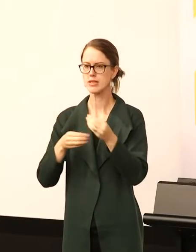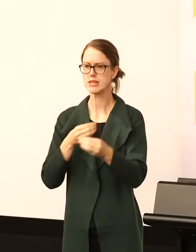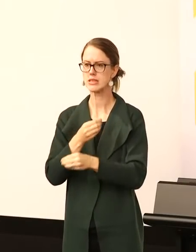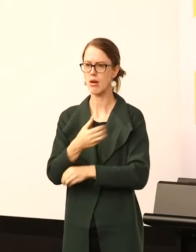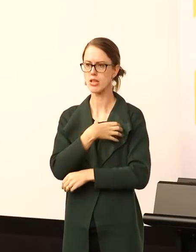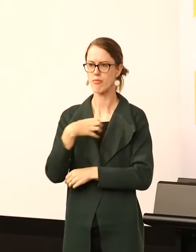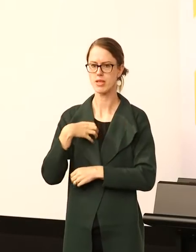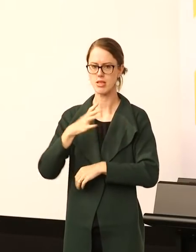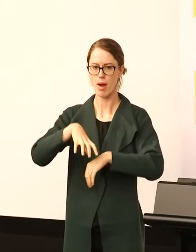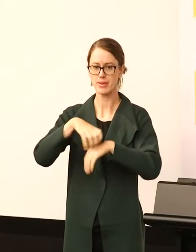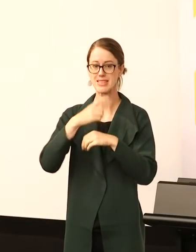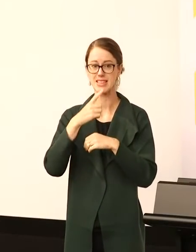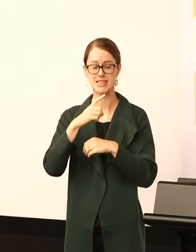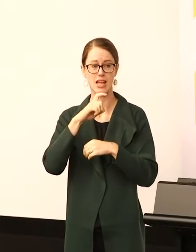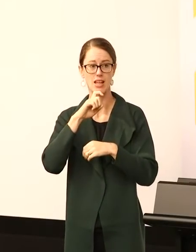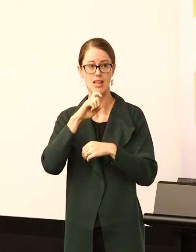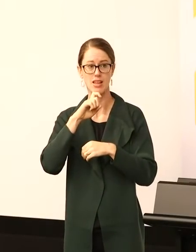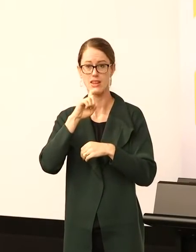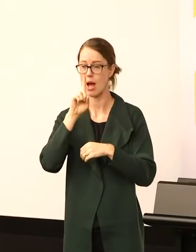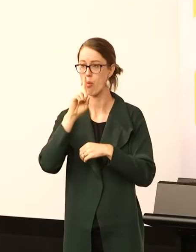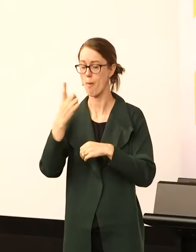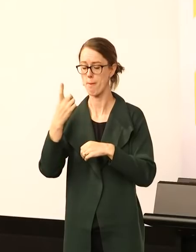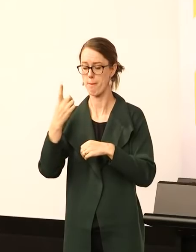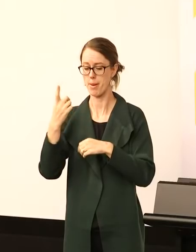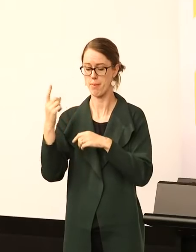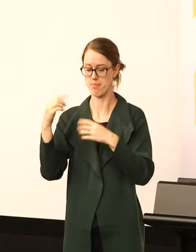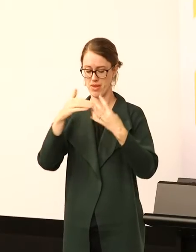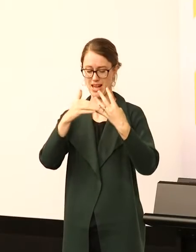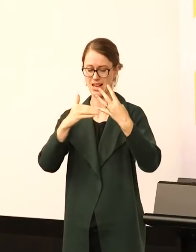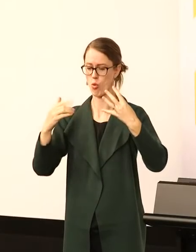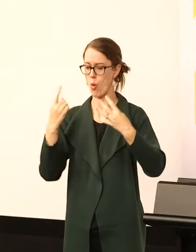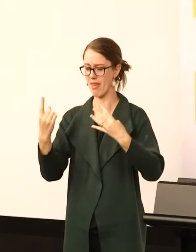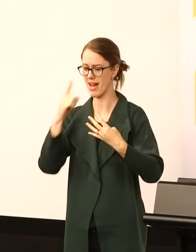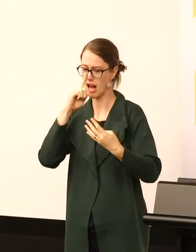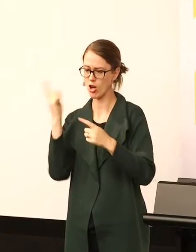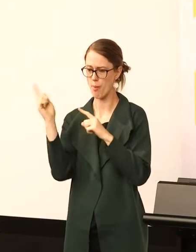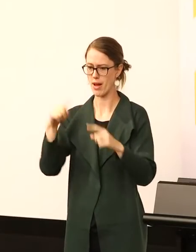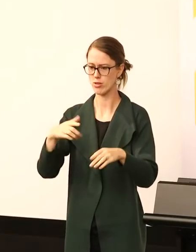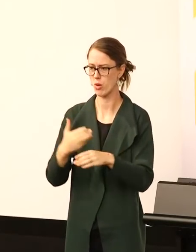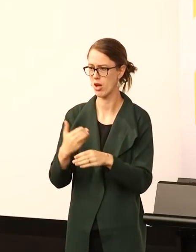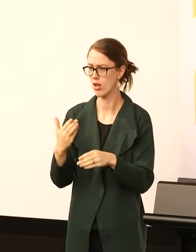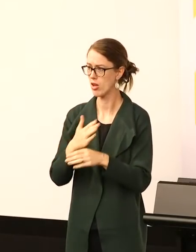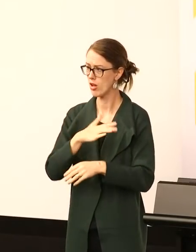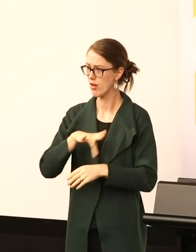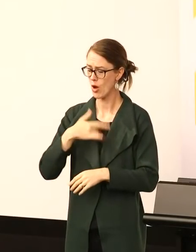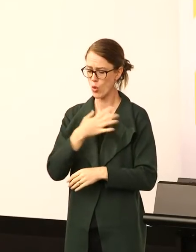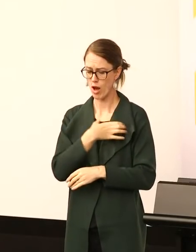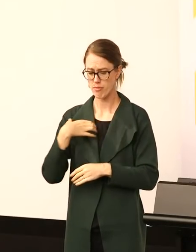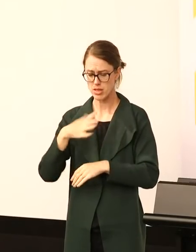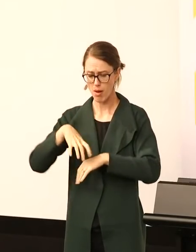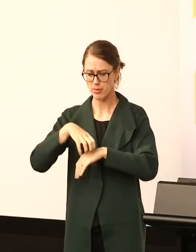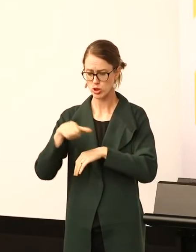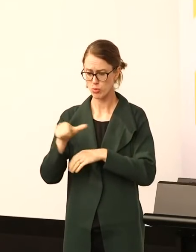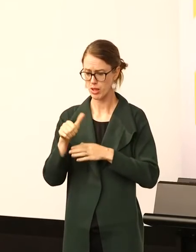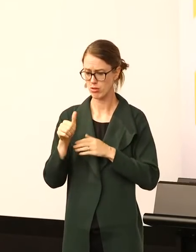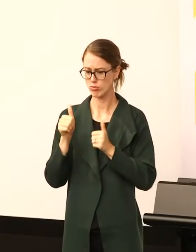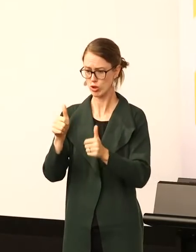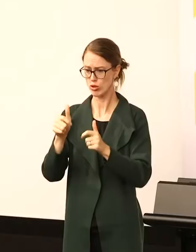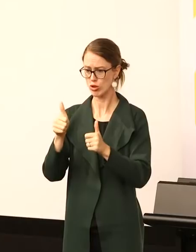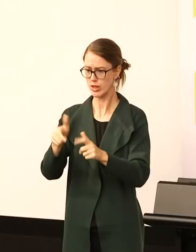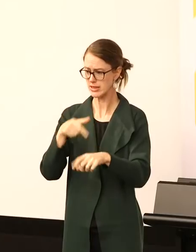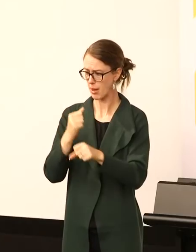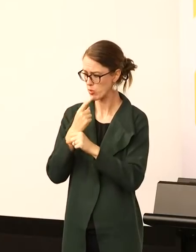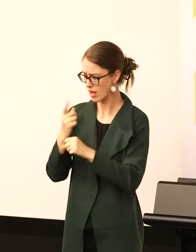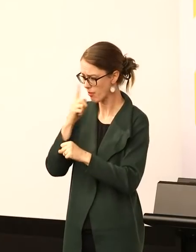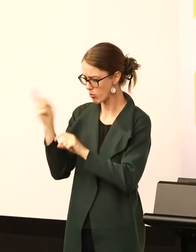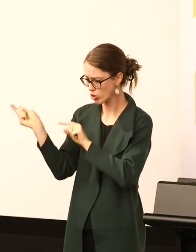departments have said they won't even be back to full strength, even under level 1. I mean, do you think government departments should be leading by example and telling people it's safe